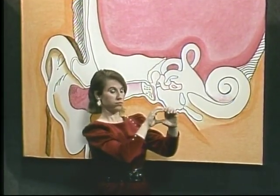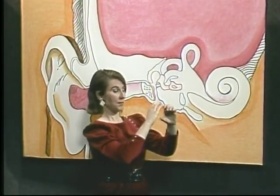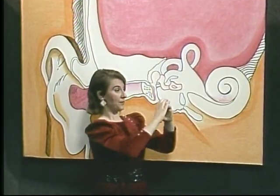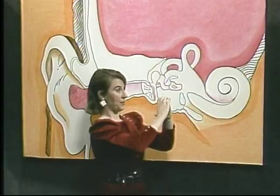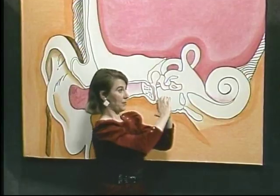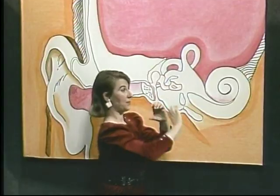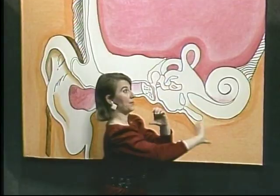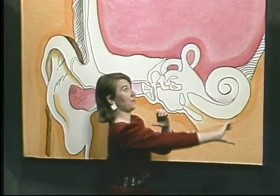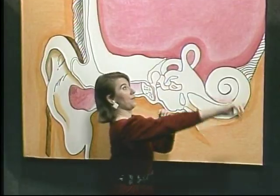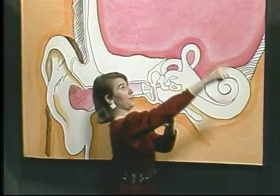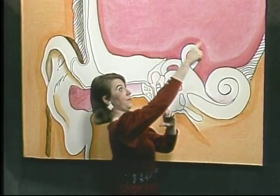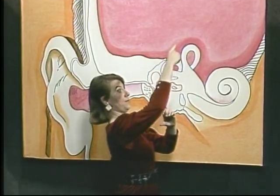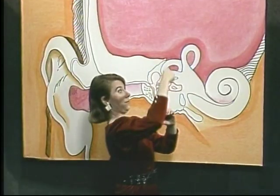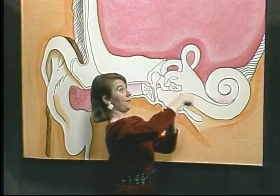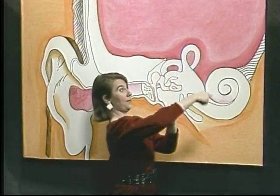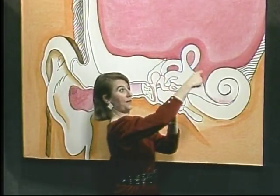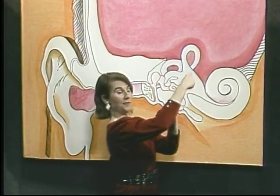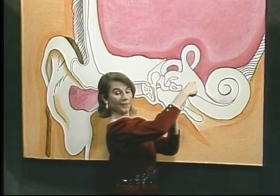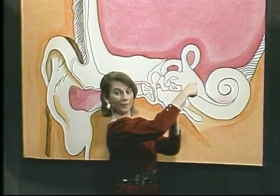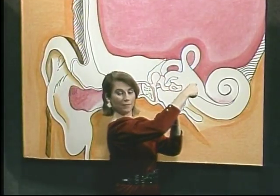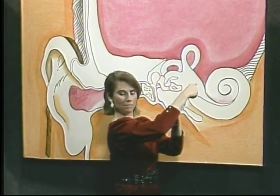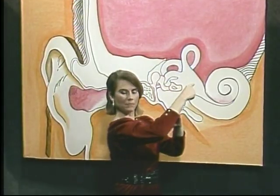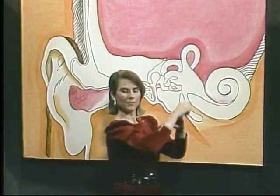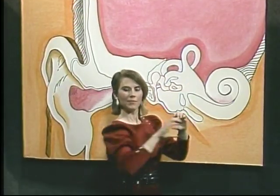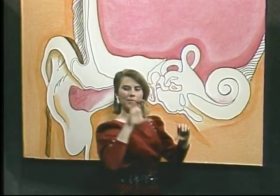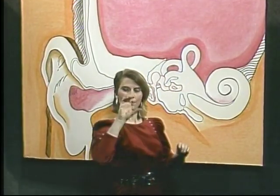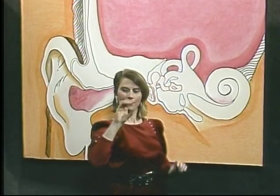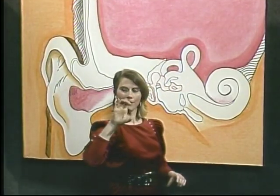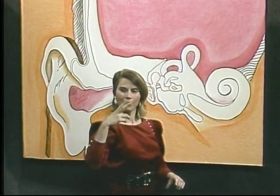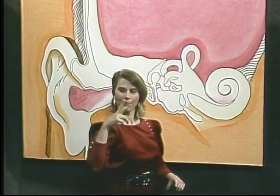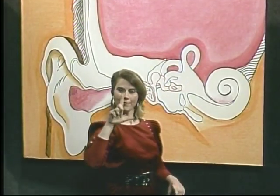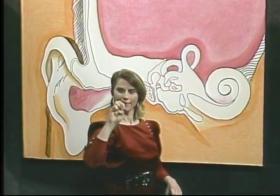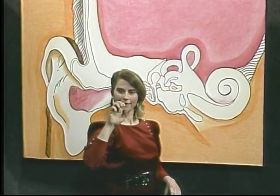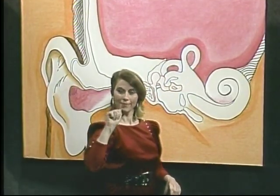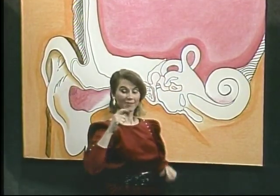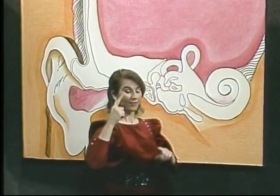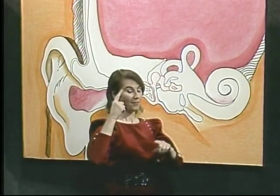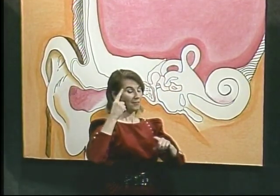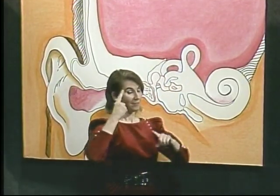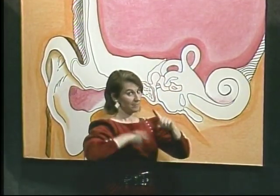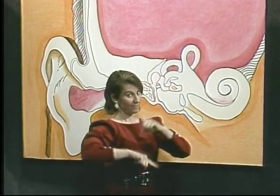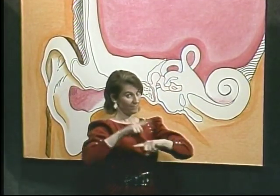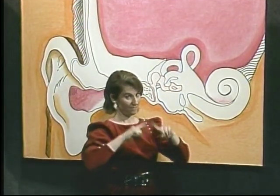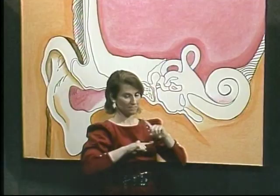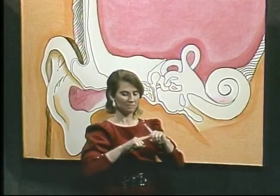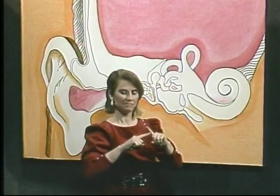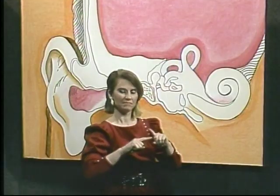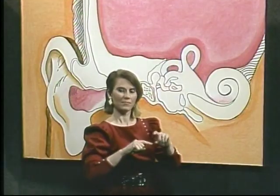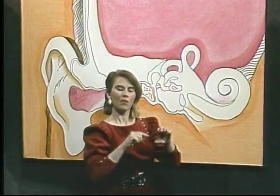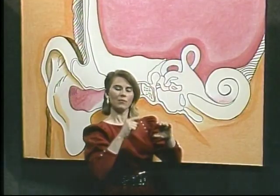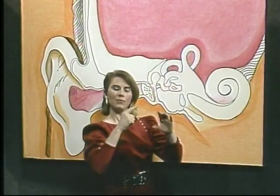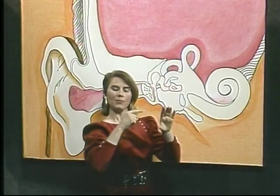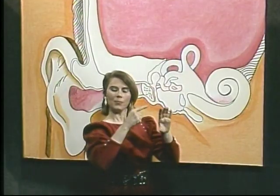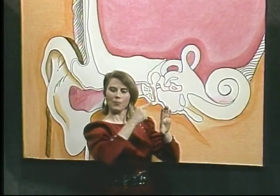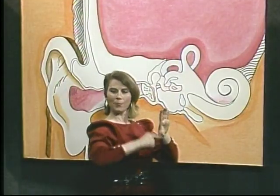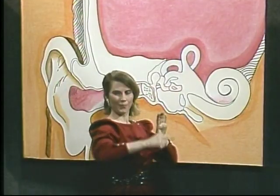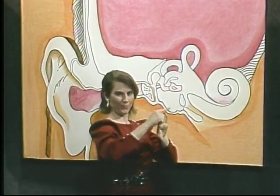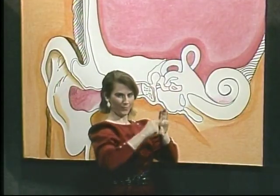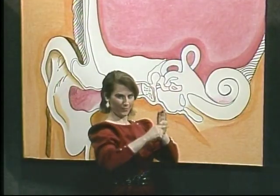As the vibrations hit the oval window, the vibrations carry on into the cochlea. We will